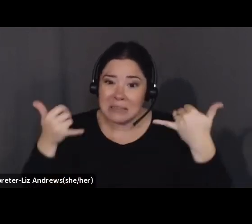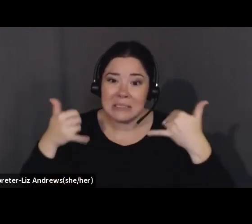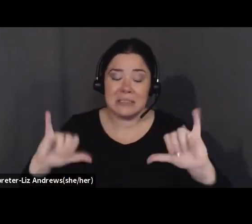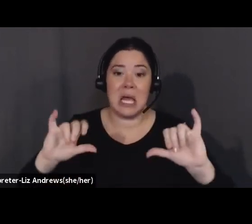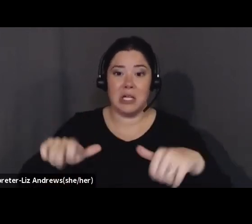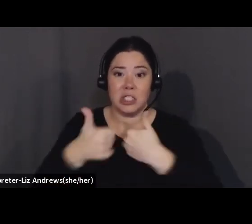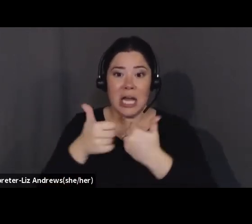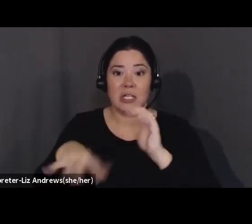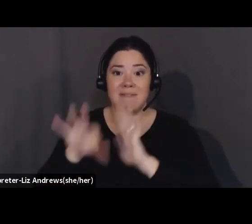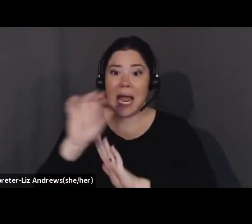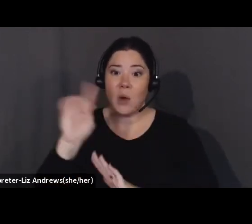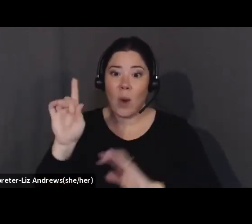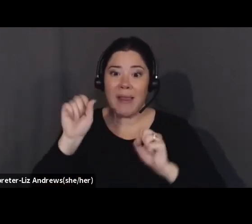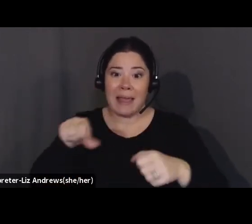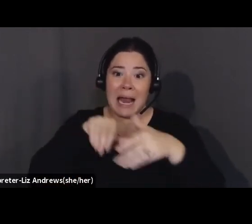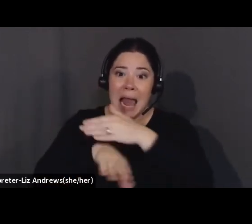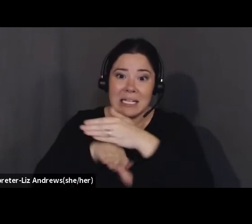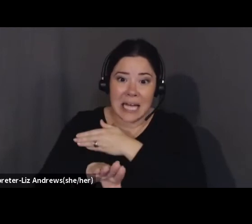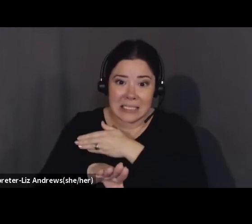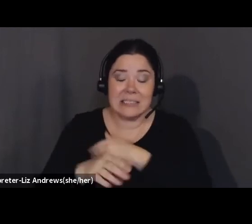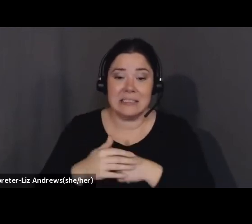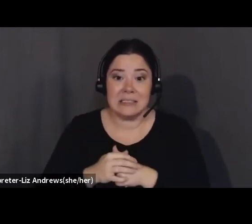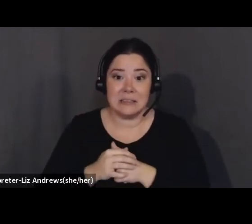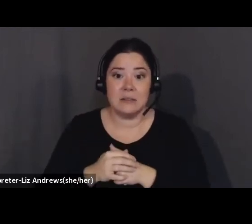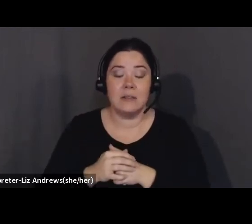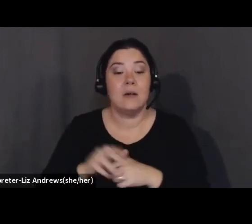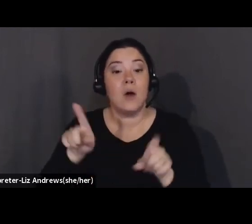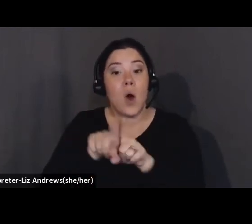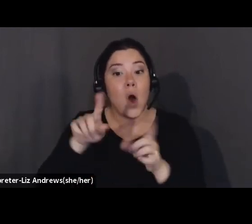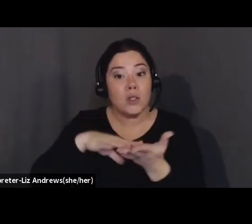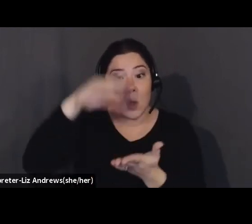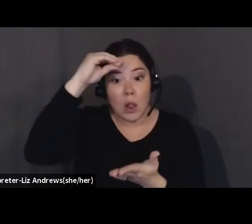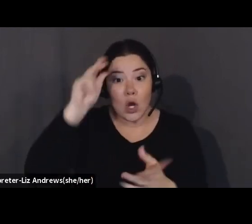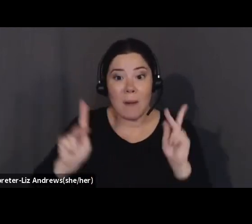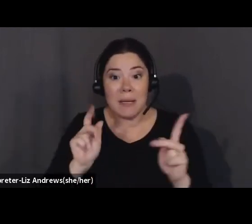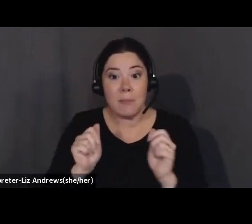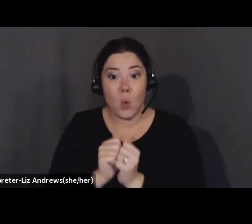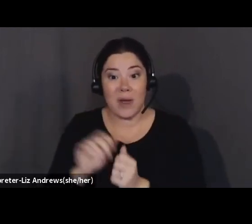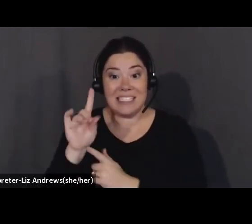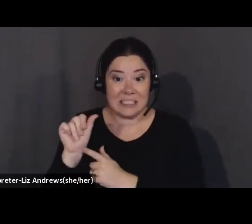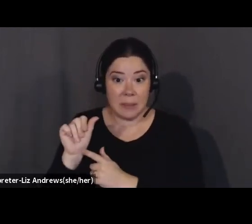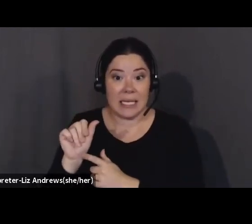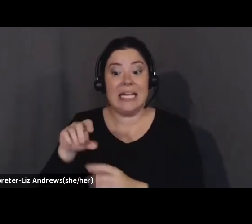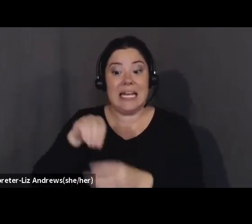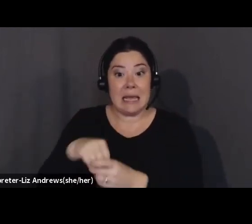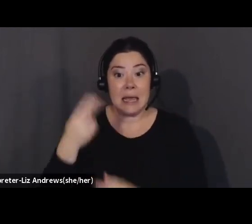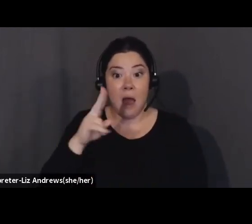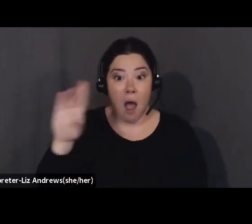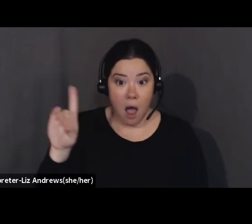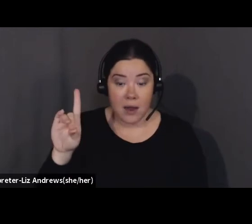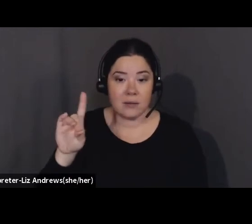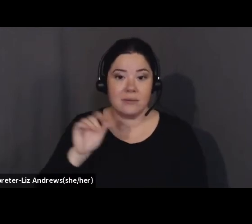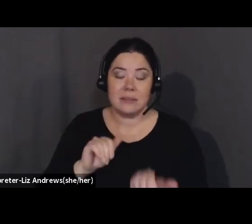finding accessible rental units. And it also found that people with disabilities in HUD housing face significant